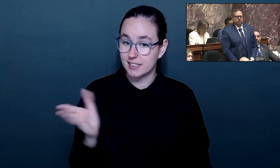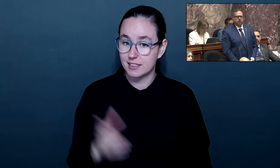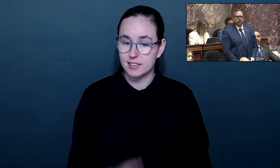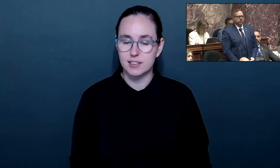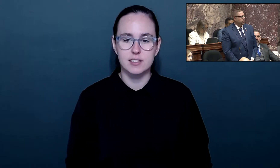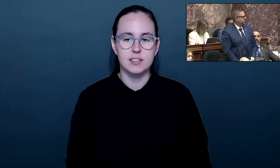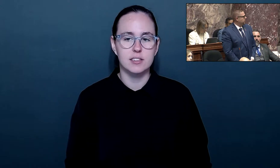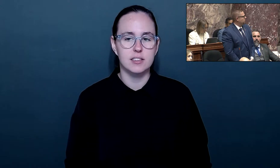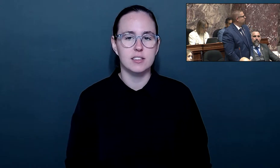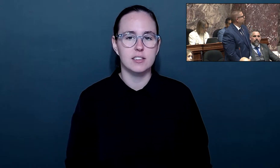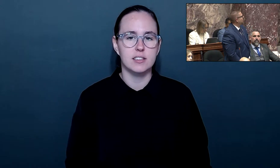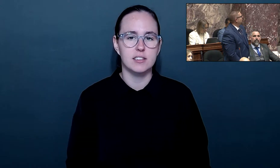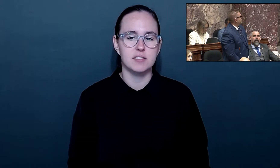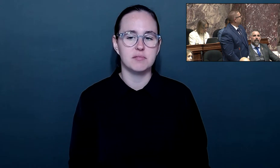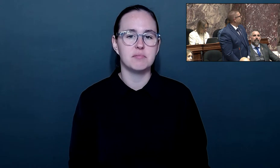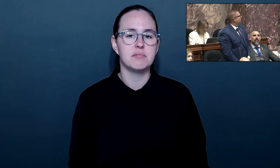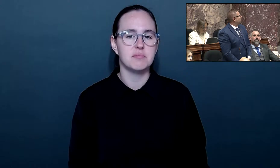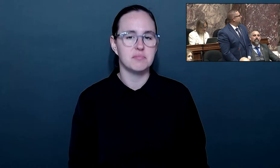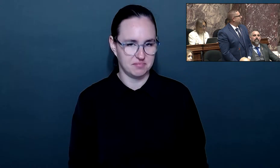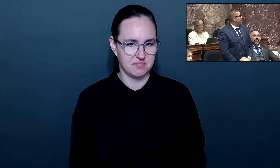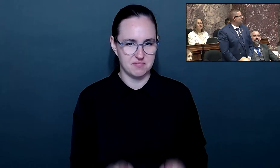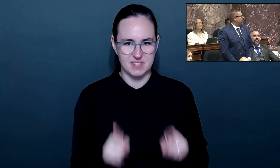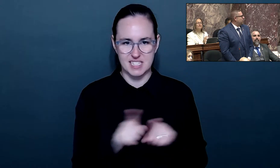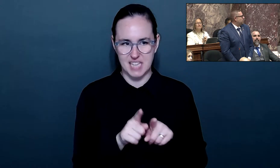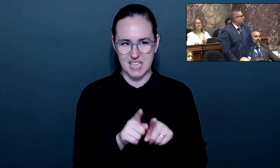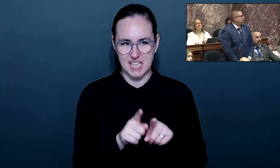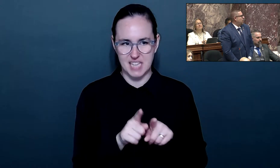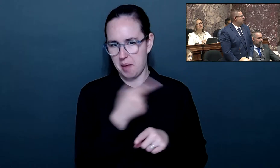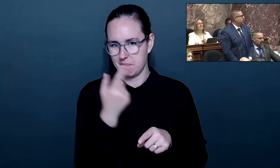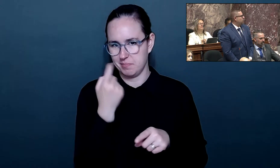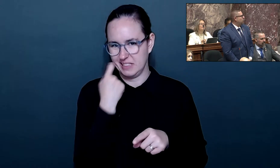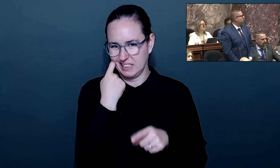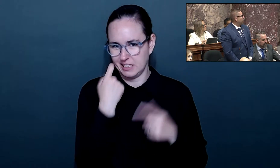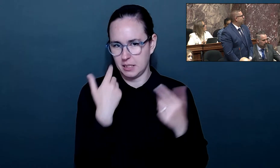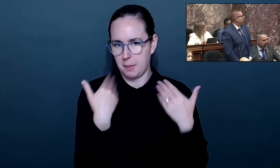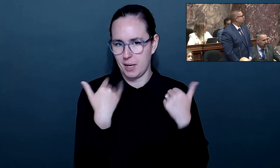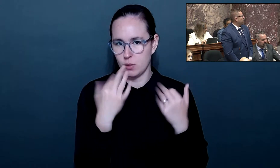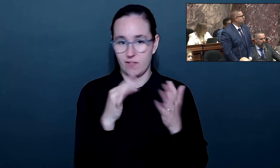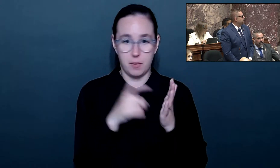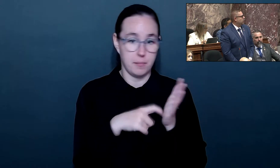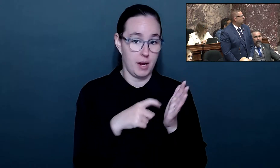My tongue is twisted this morning, but welcoming Barrick Mining Corp,